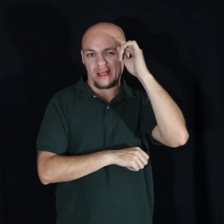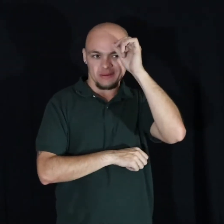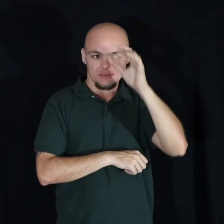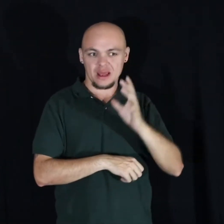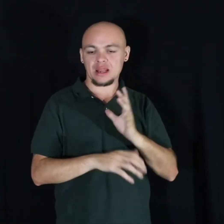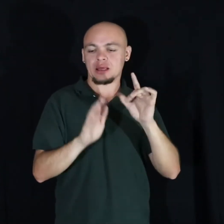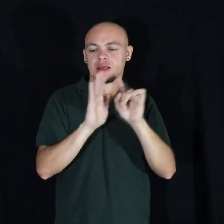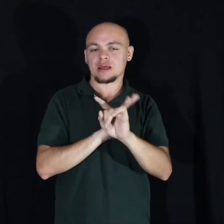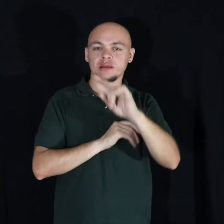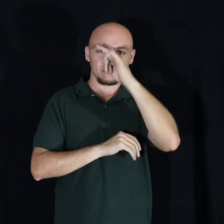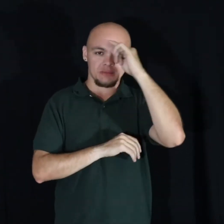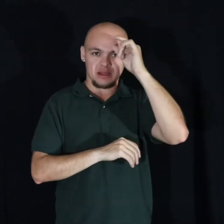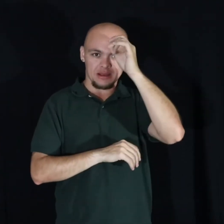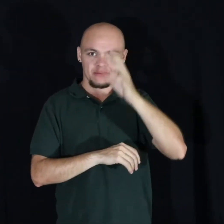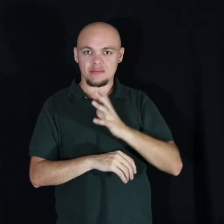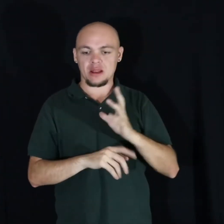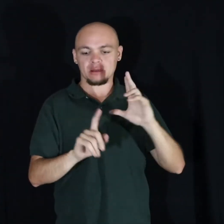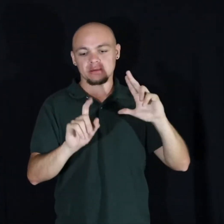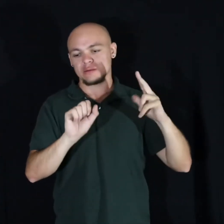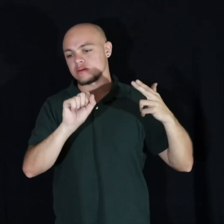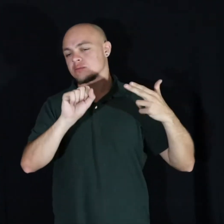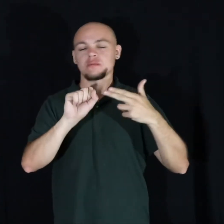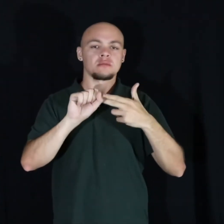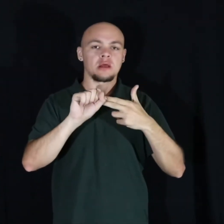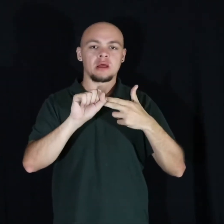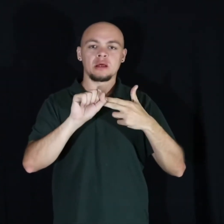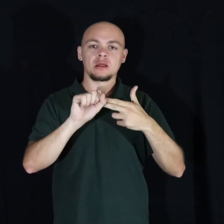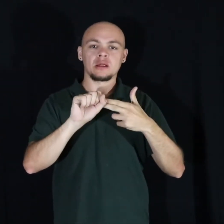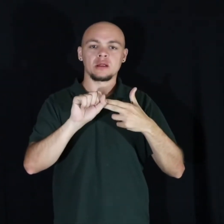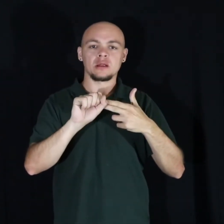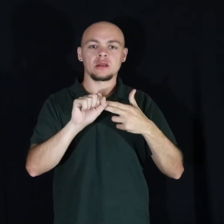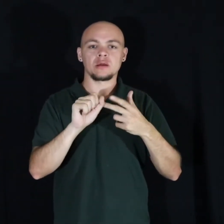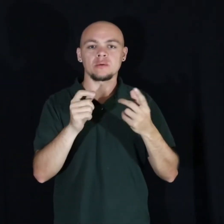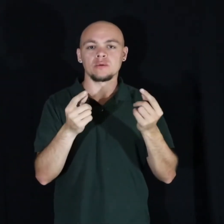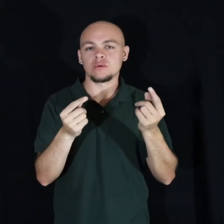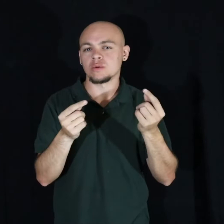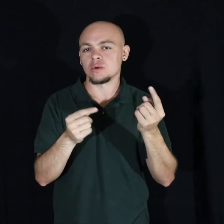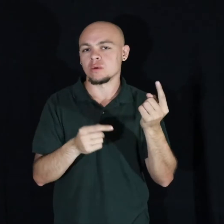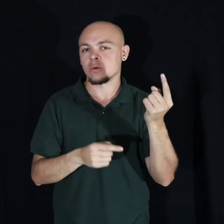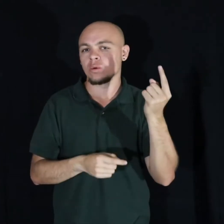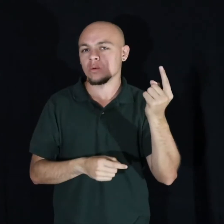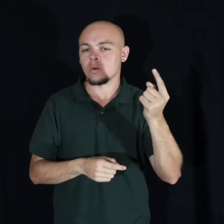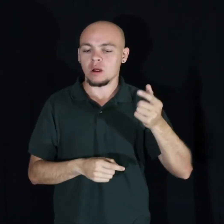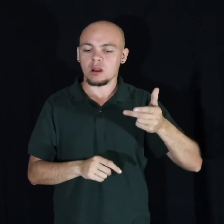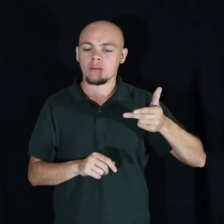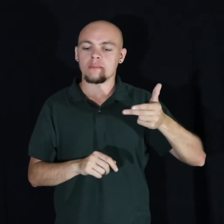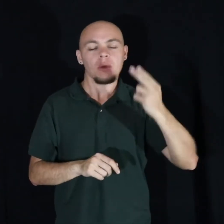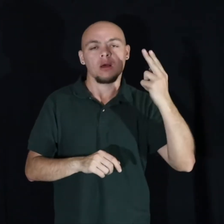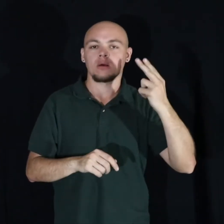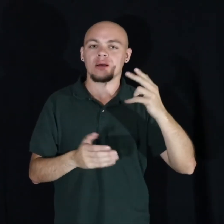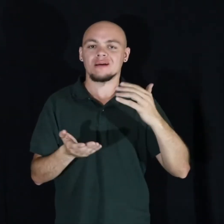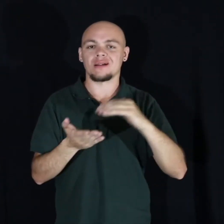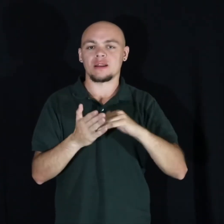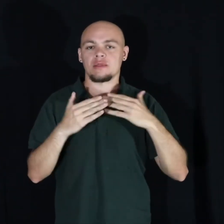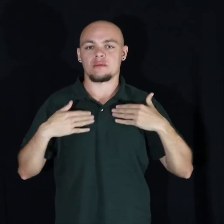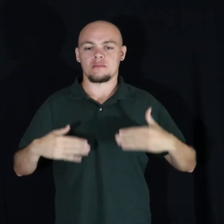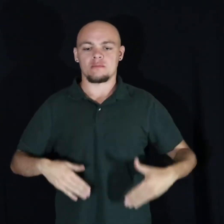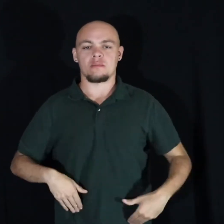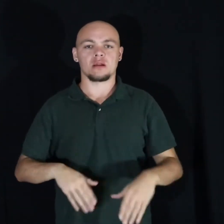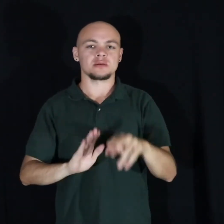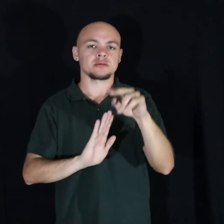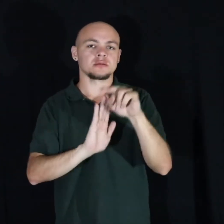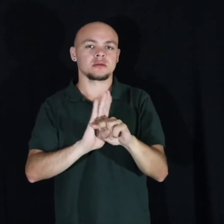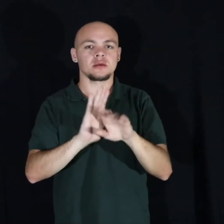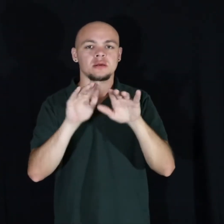black man, aiming the gun to his head. And all it took was one flick of the trigger and another body becomes buried